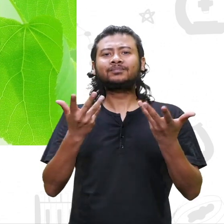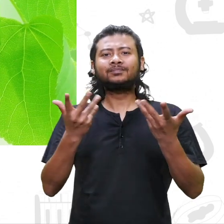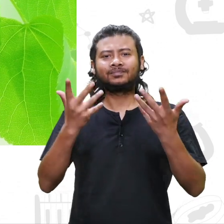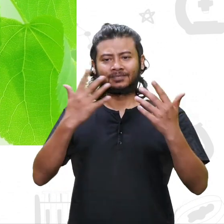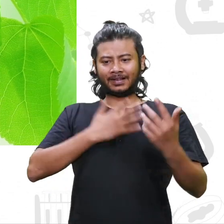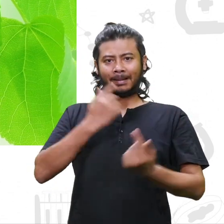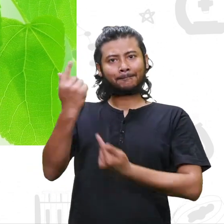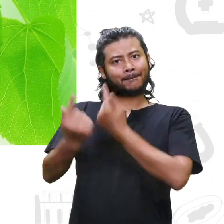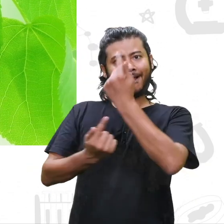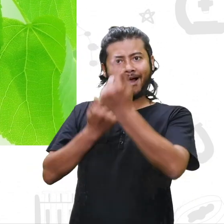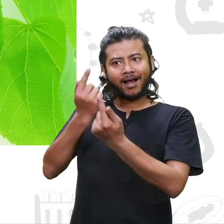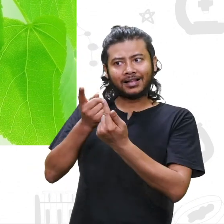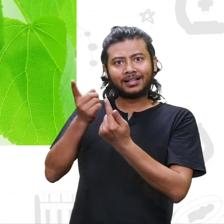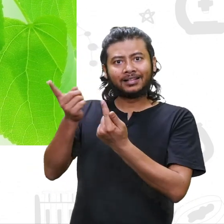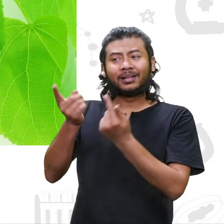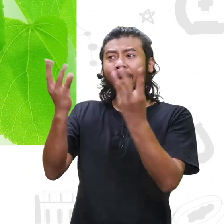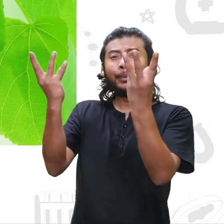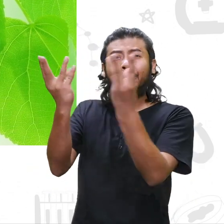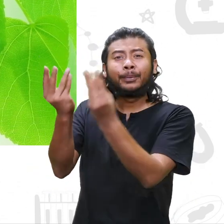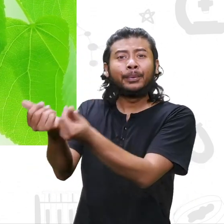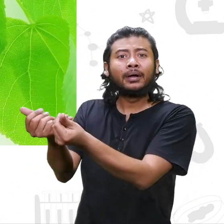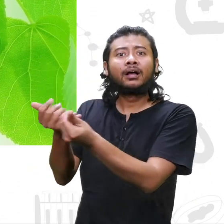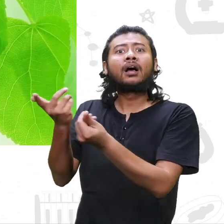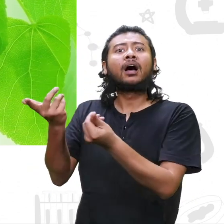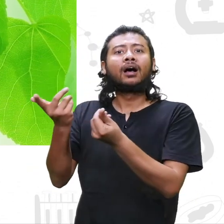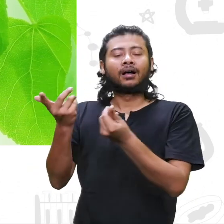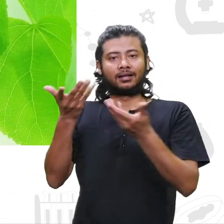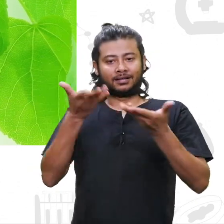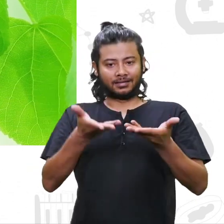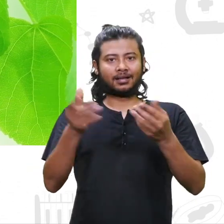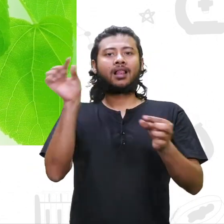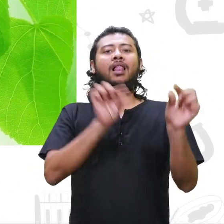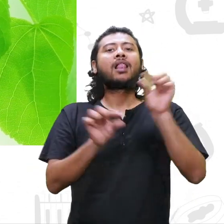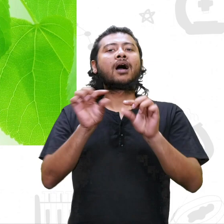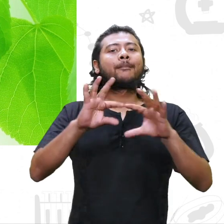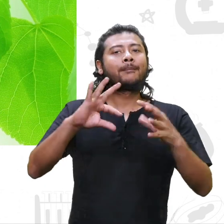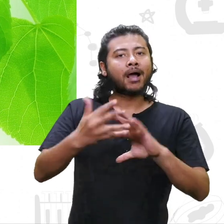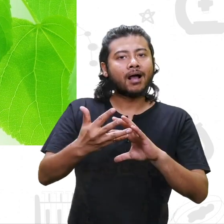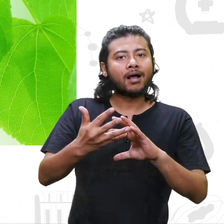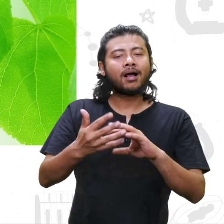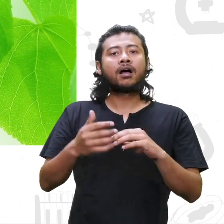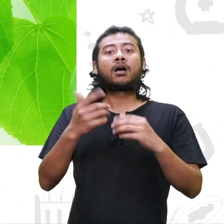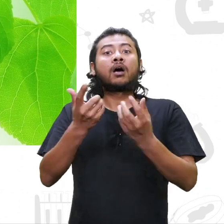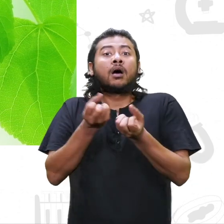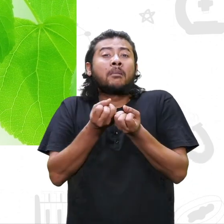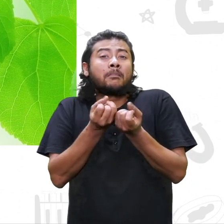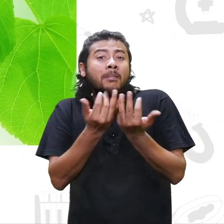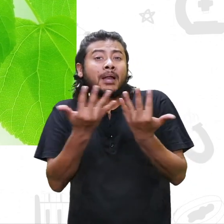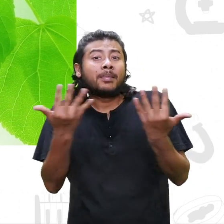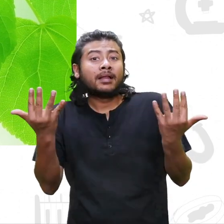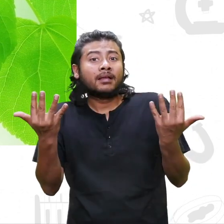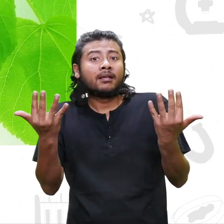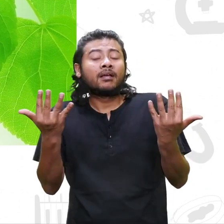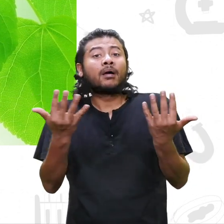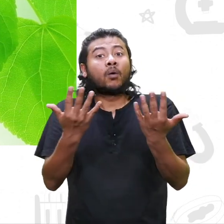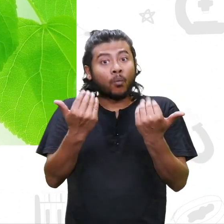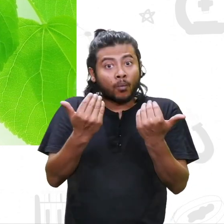of endangered plants, rapid production of mature plants, production of multiples of plants in absence of seed